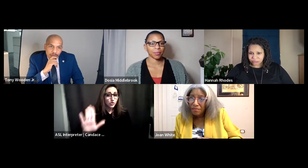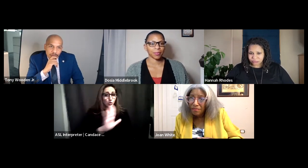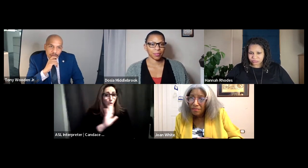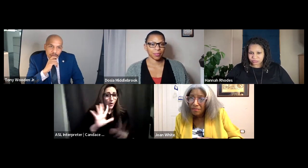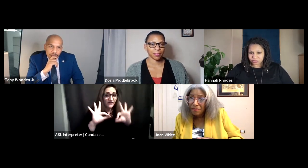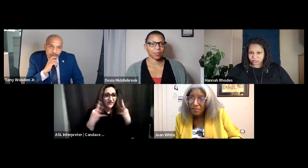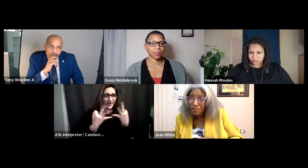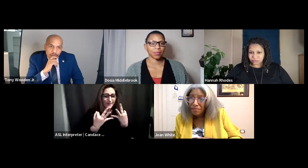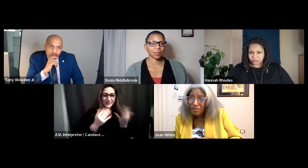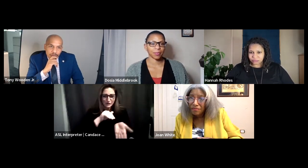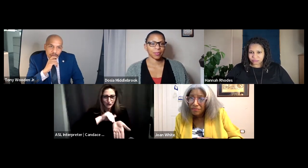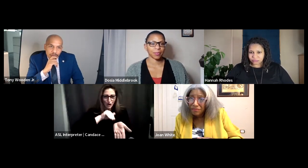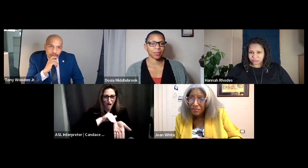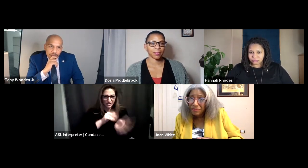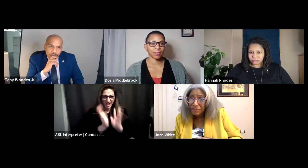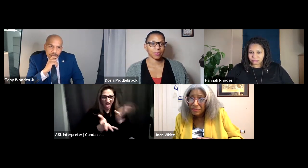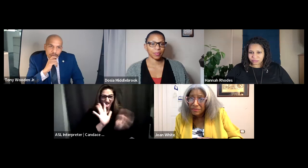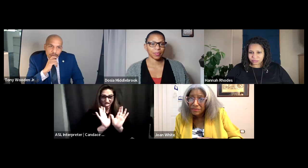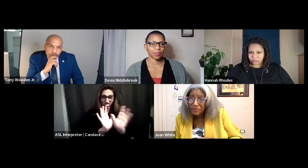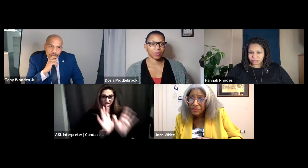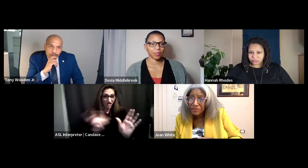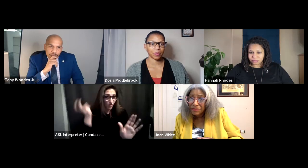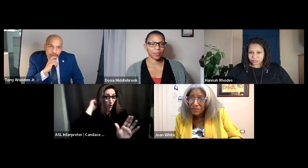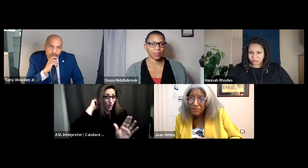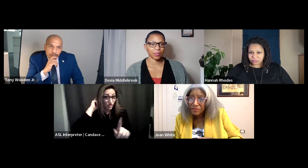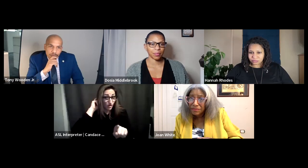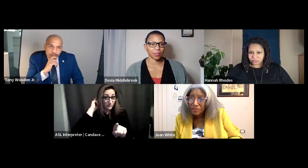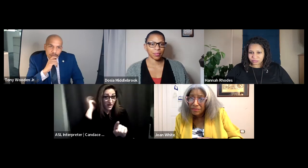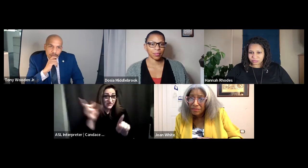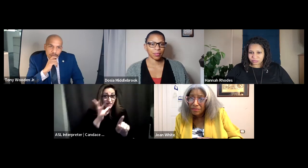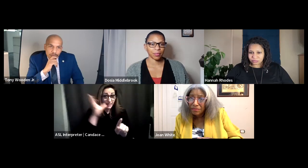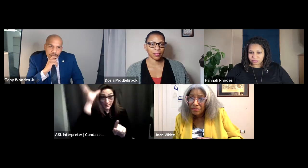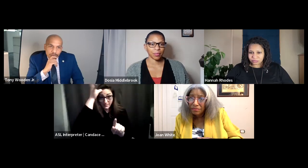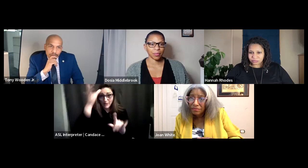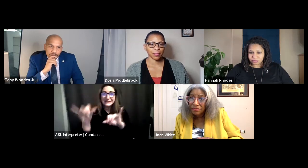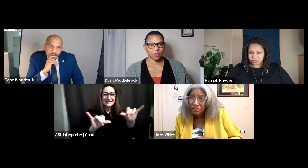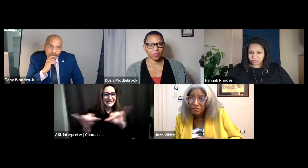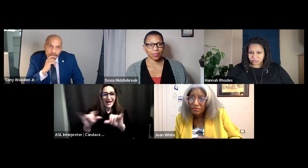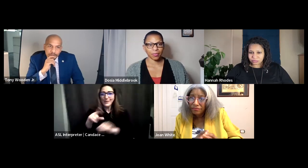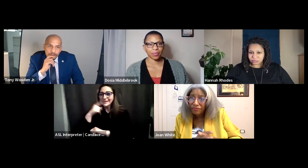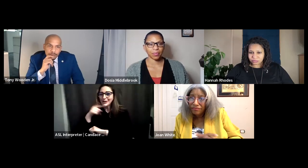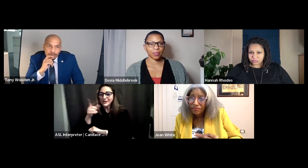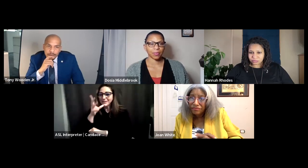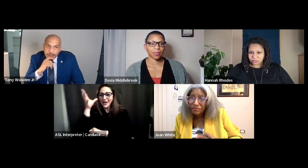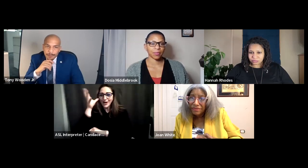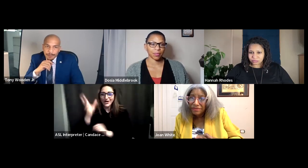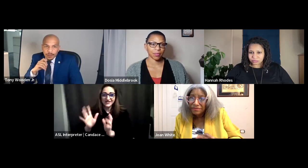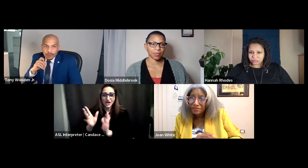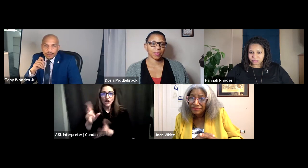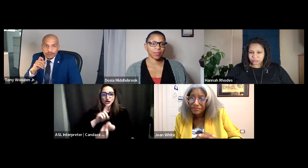the doctors would push cochlear implants on the parents in the way often happens when hearing parents have a deaf child. I'm